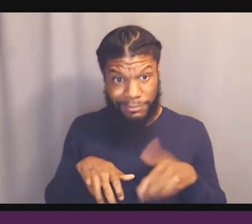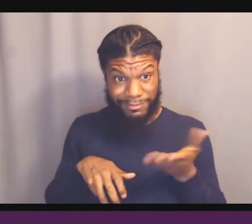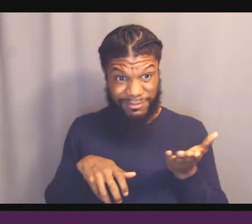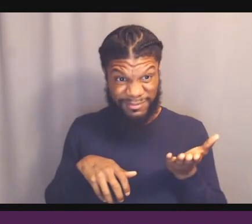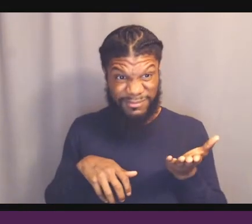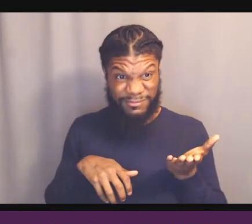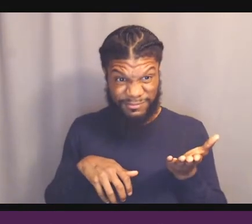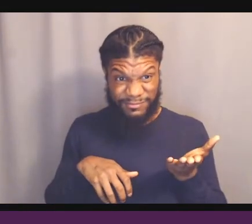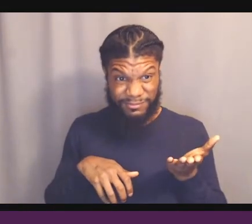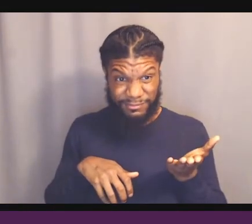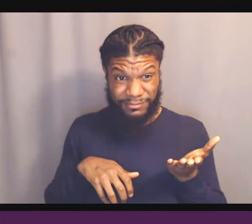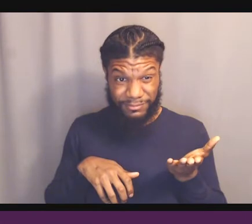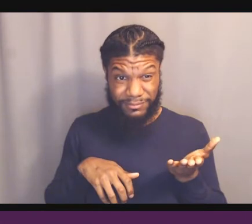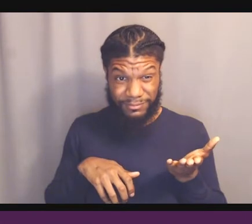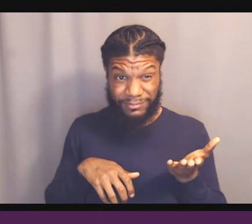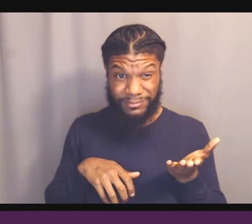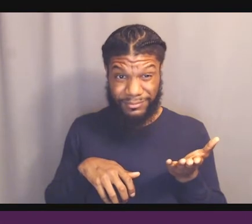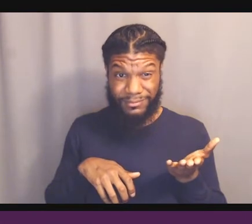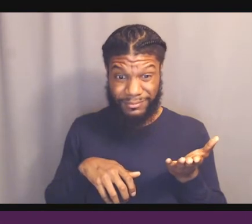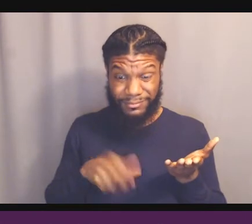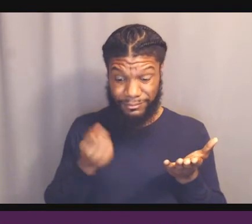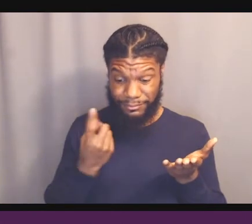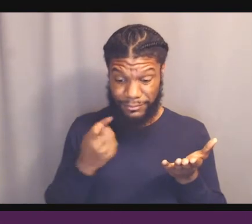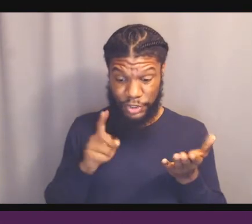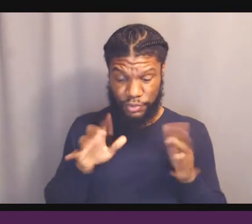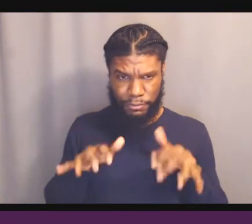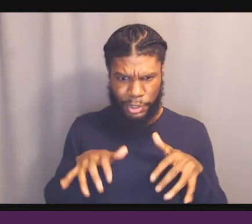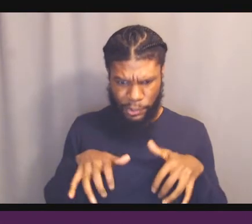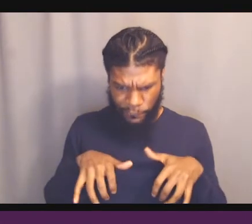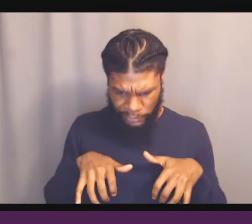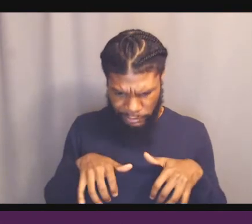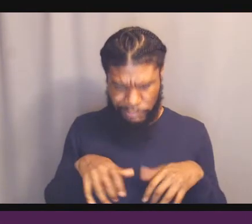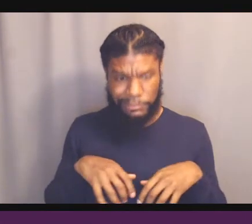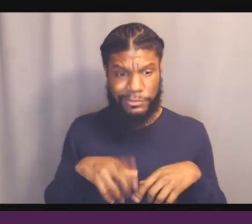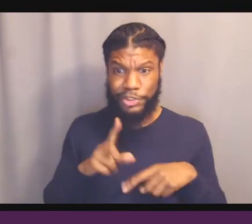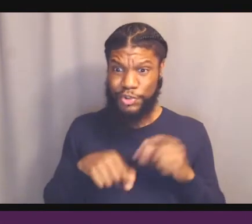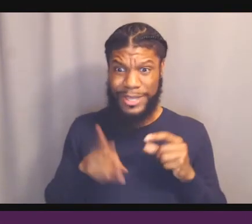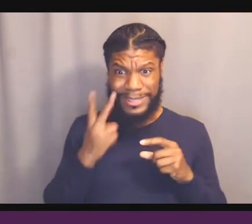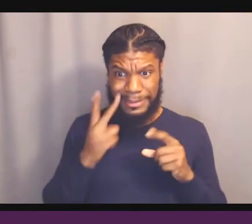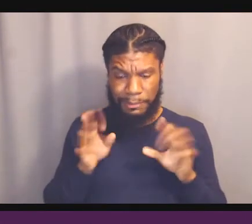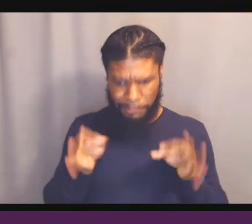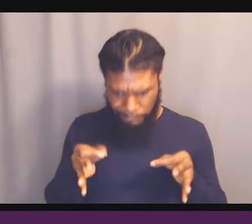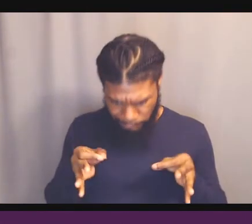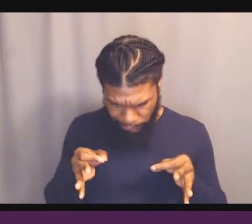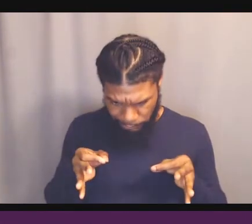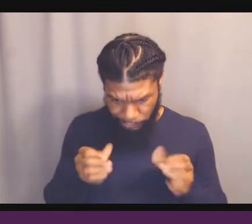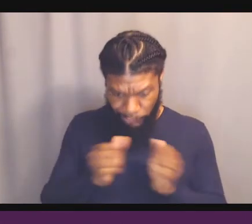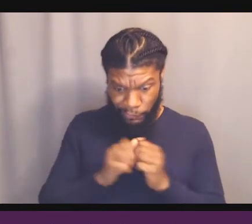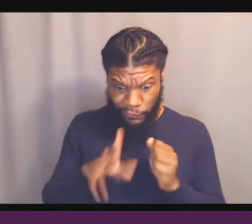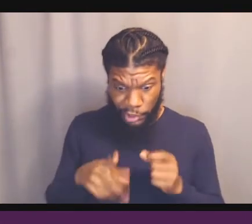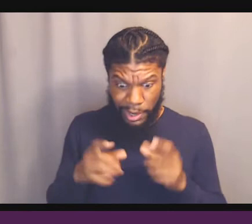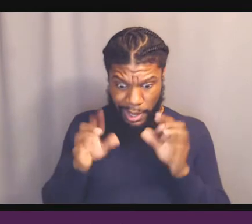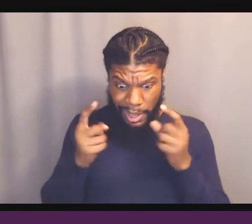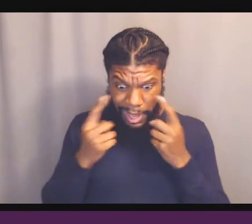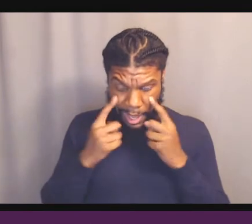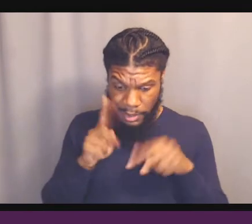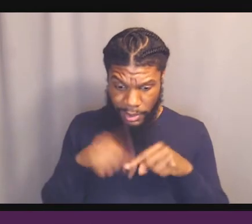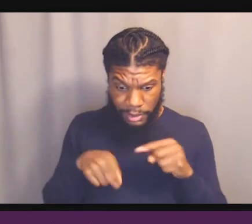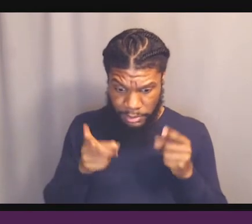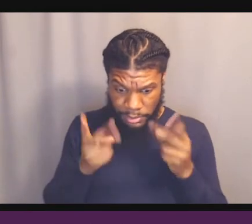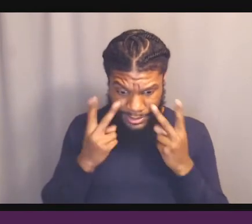She's been over, and being bent over means she can't see him with her eyes, but she